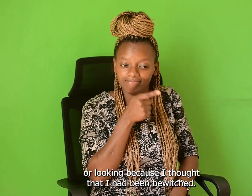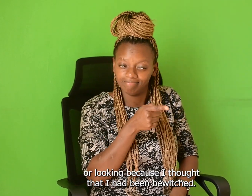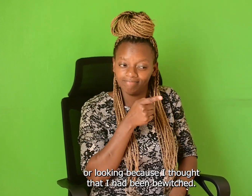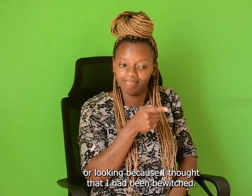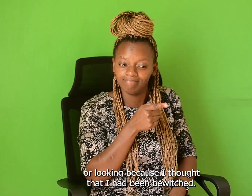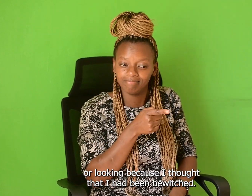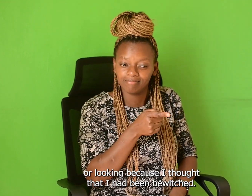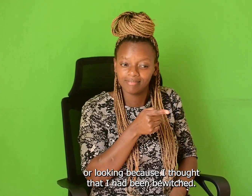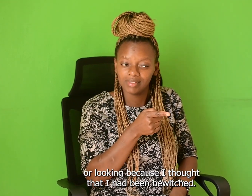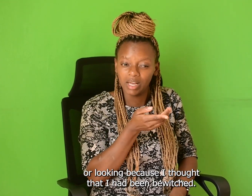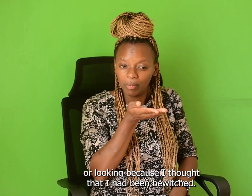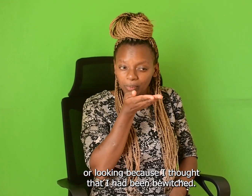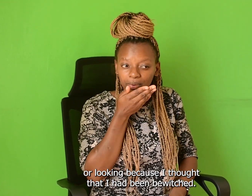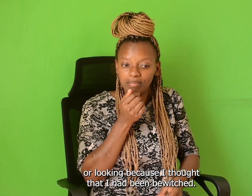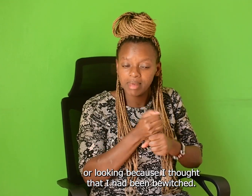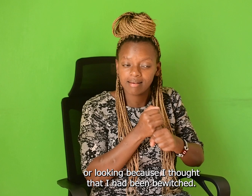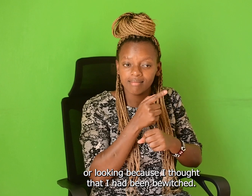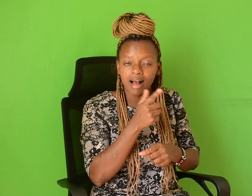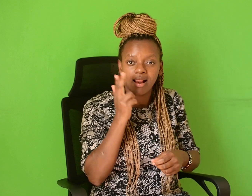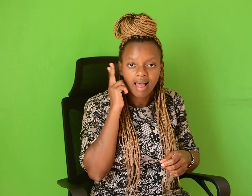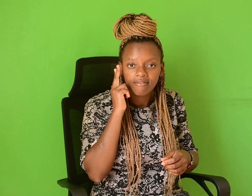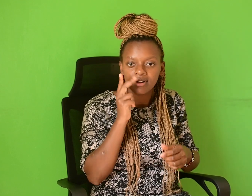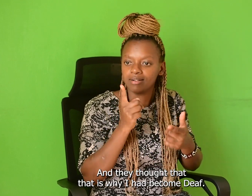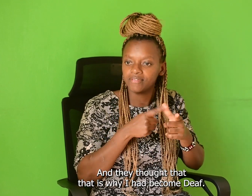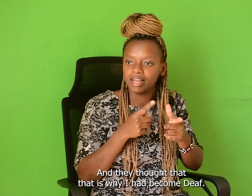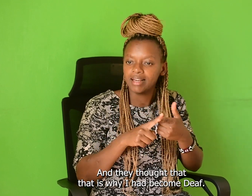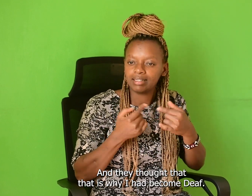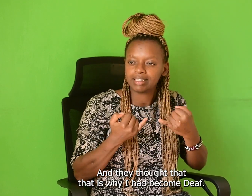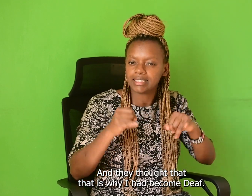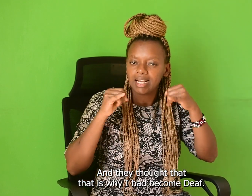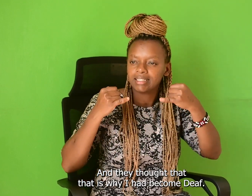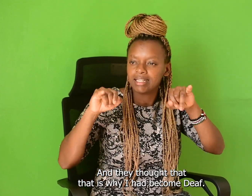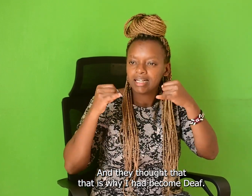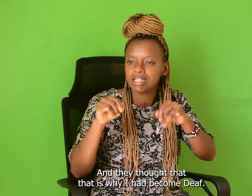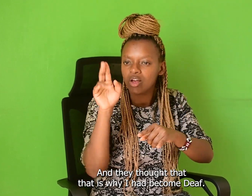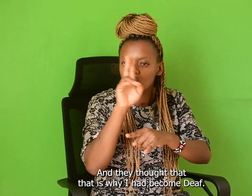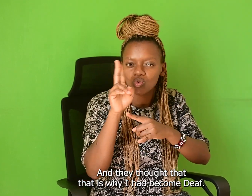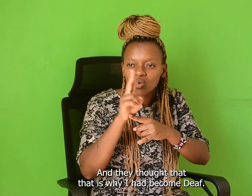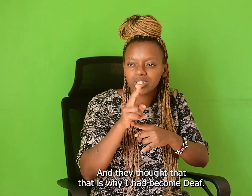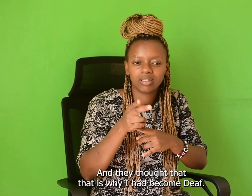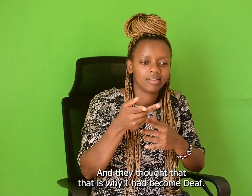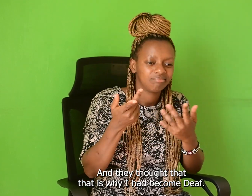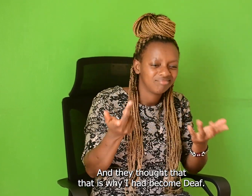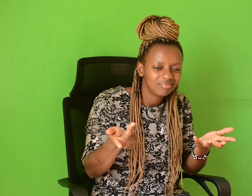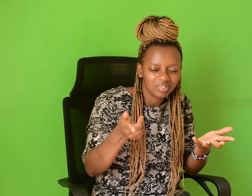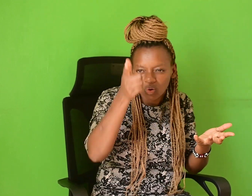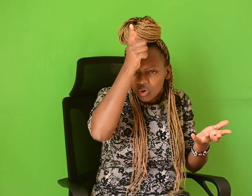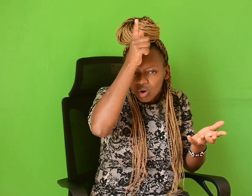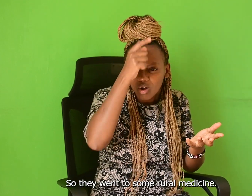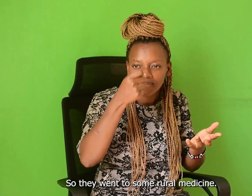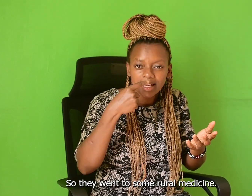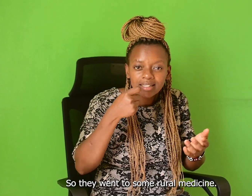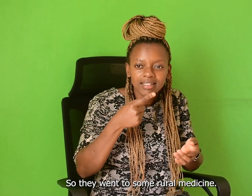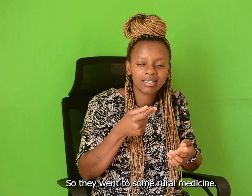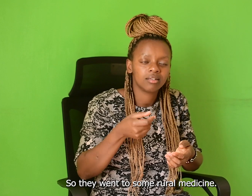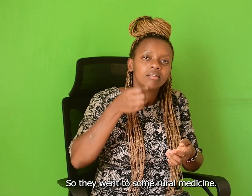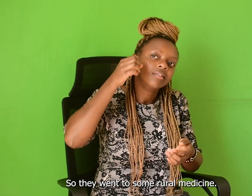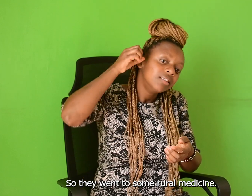because they thought that I had been bewitched, and they thought that that is why I had become deaf. So they went to